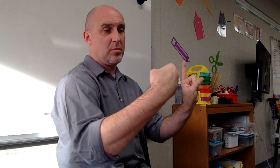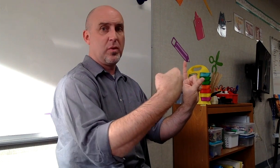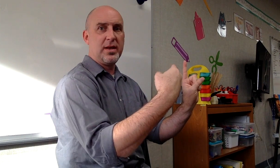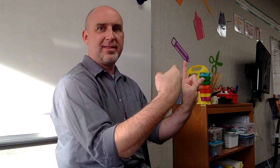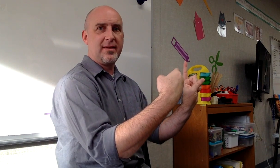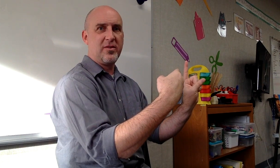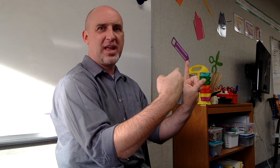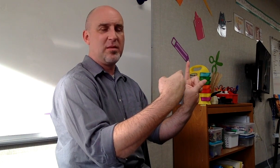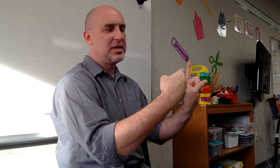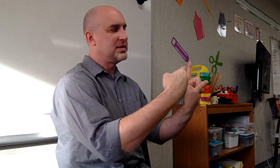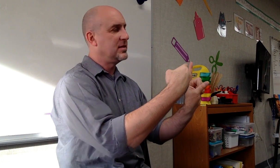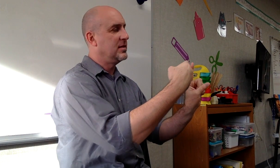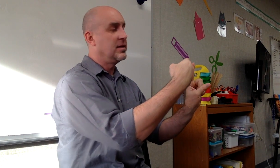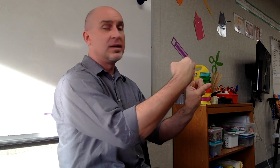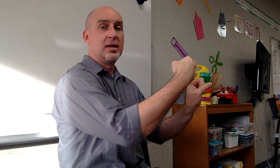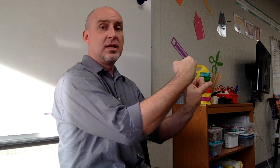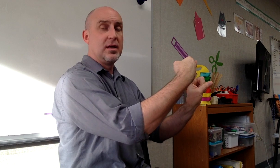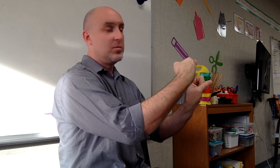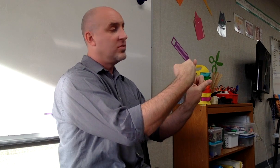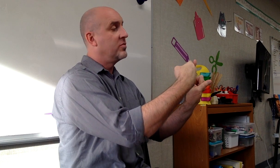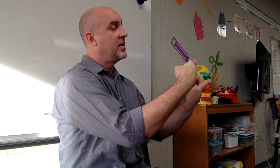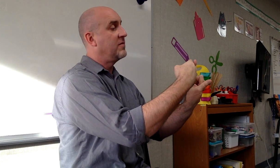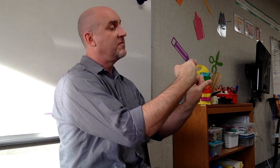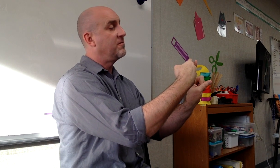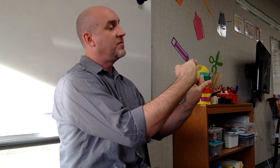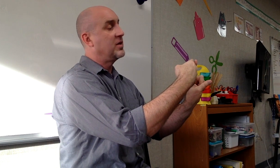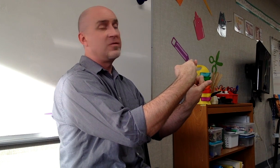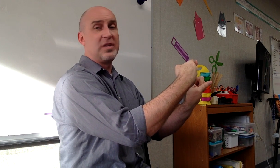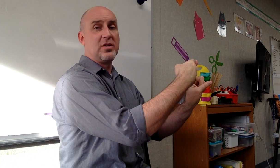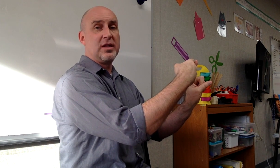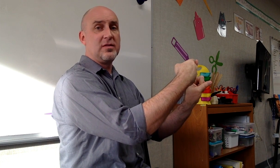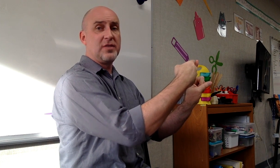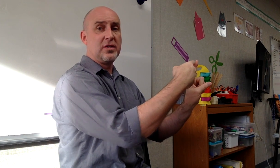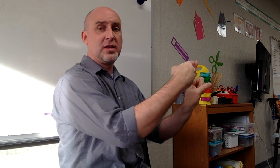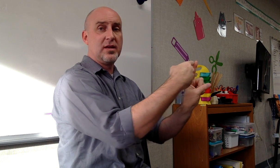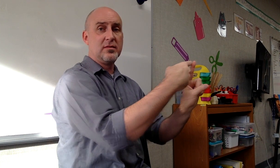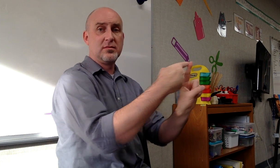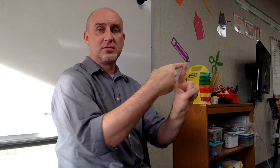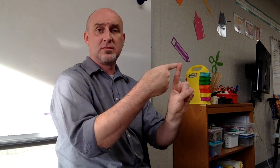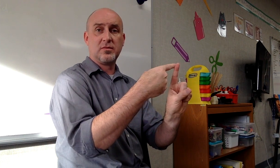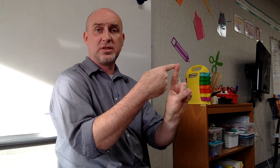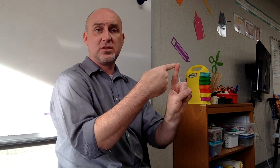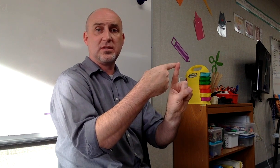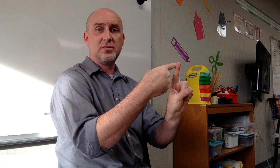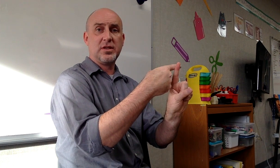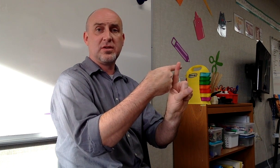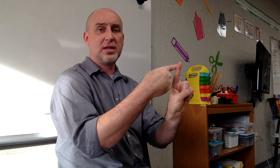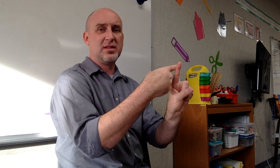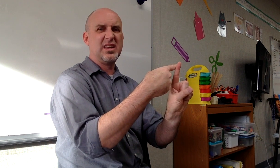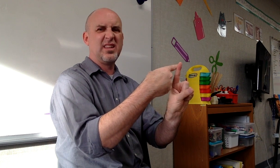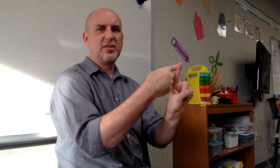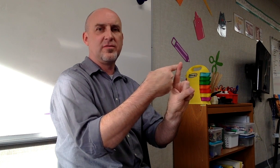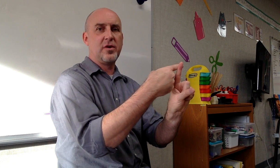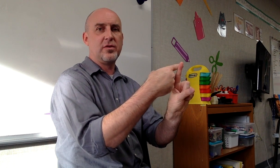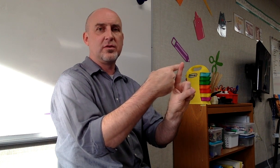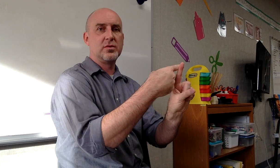Point at the other hand, basically. Move my finger, fingernail to fingernail, and then a little farther. It goes